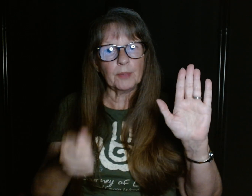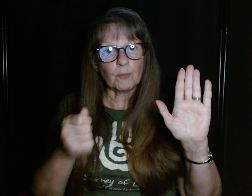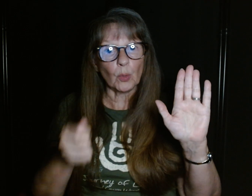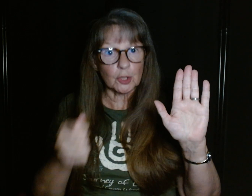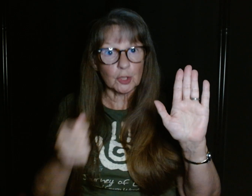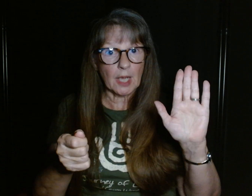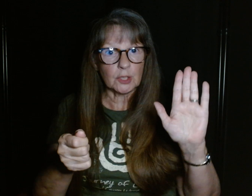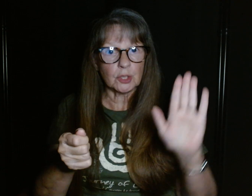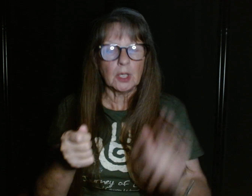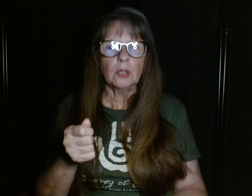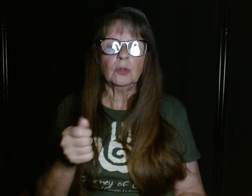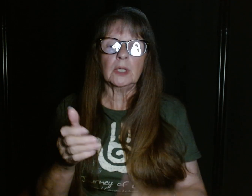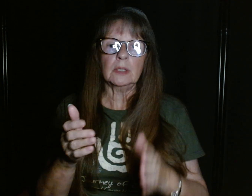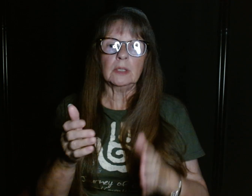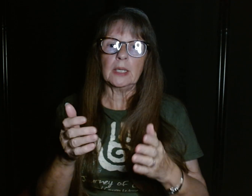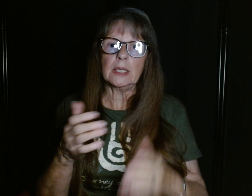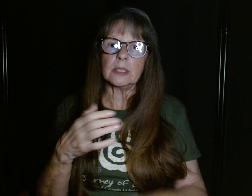before a judge. He is